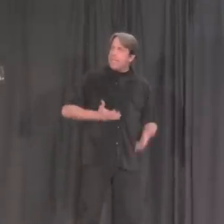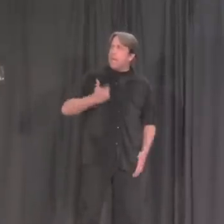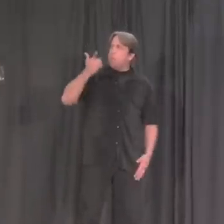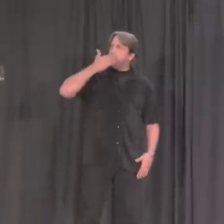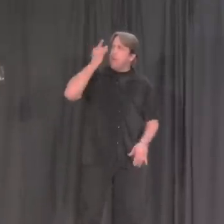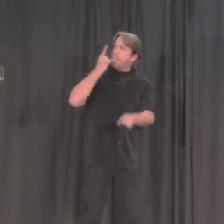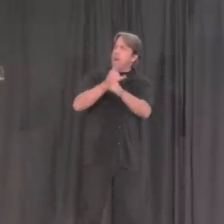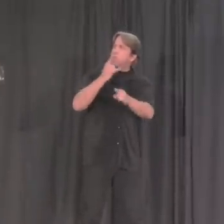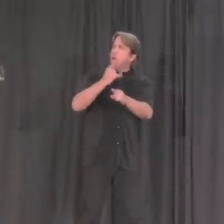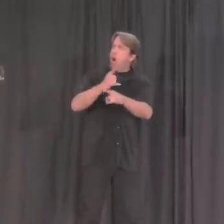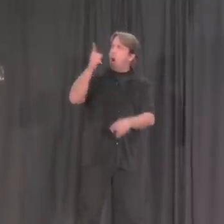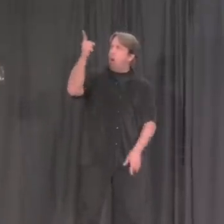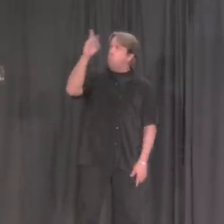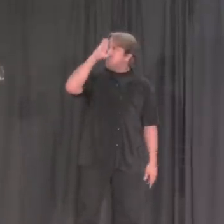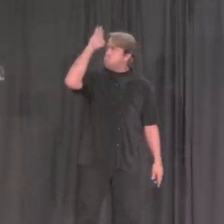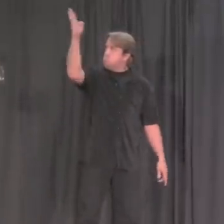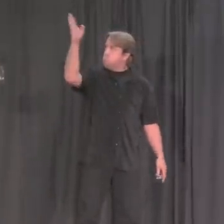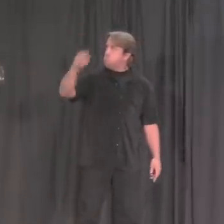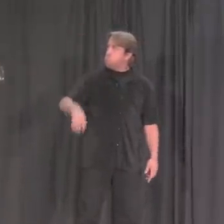Santa, you smell like alcohol!